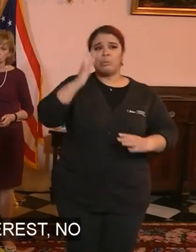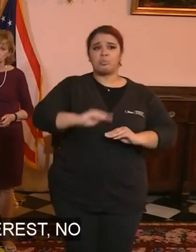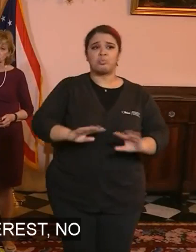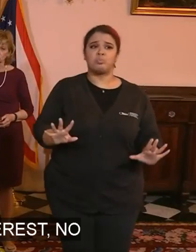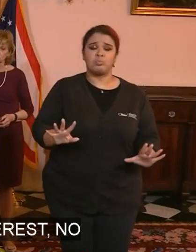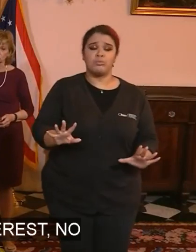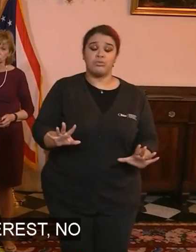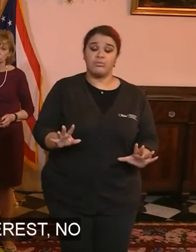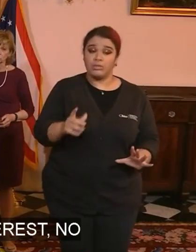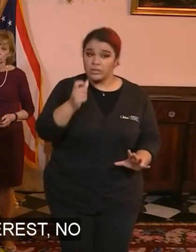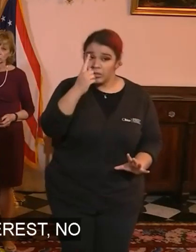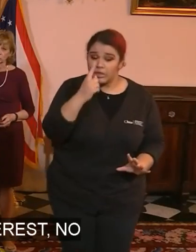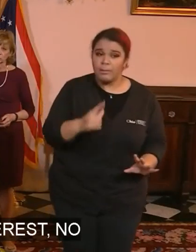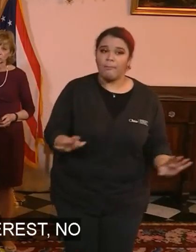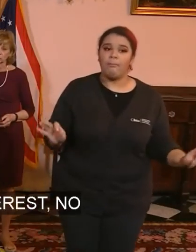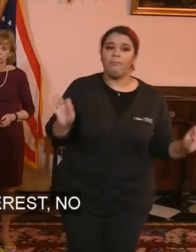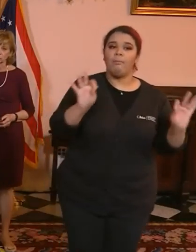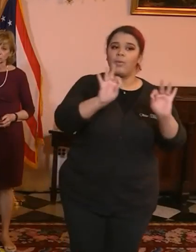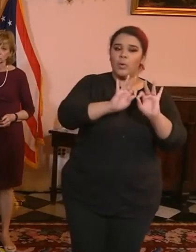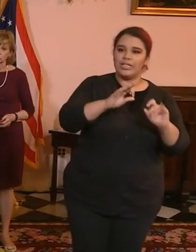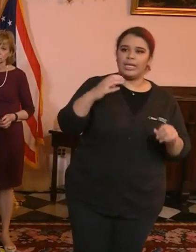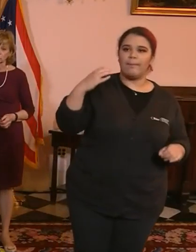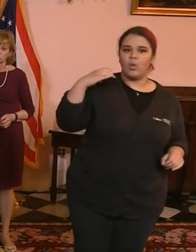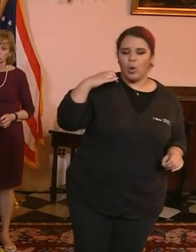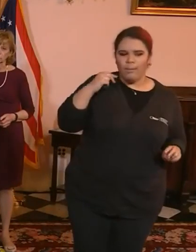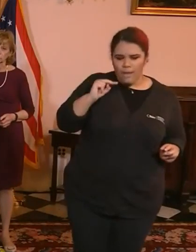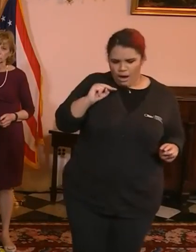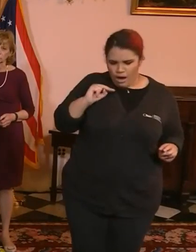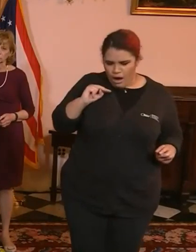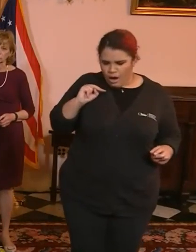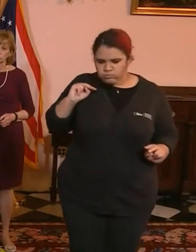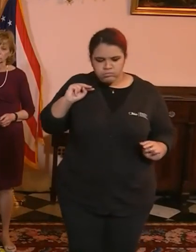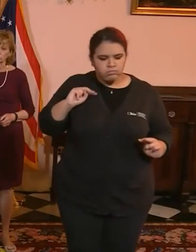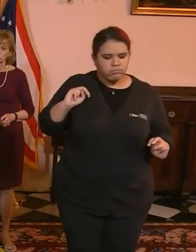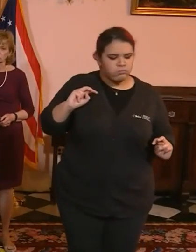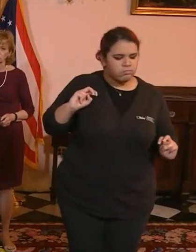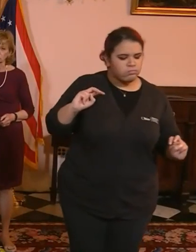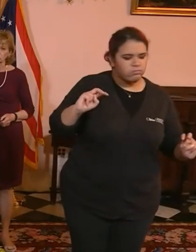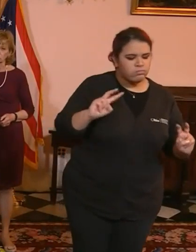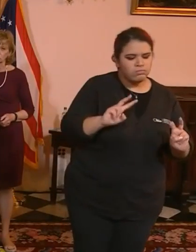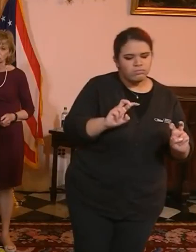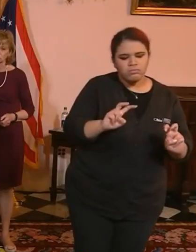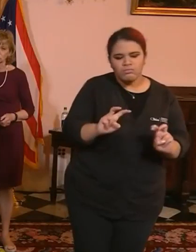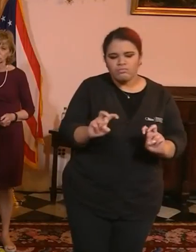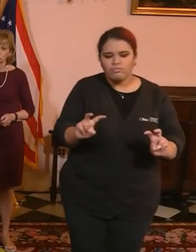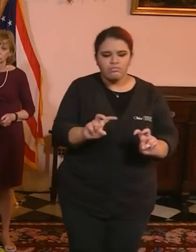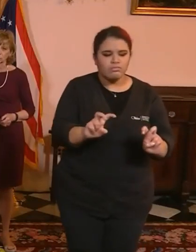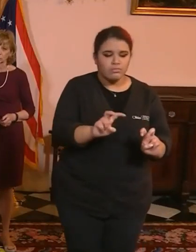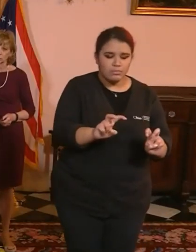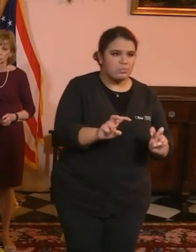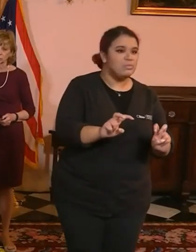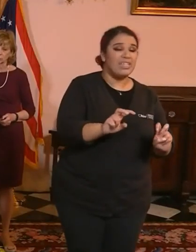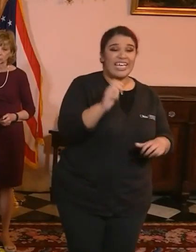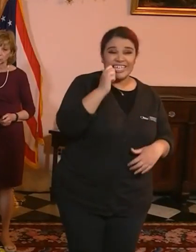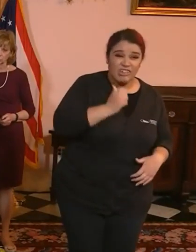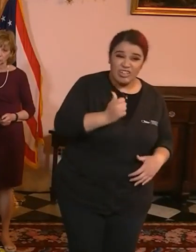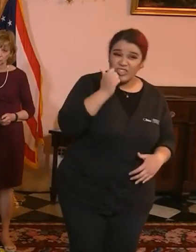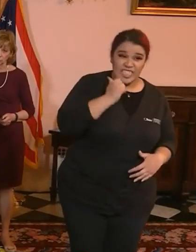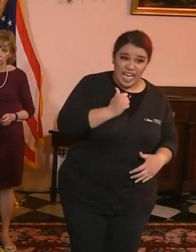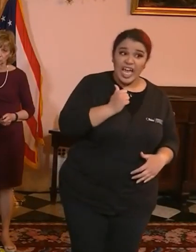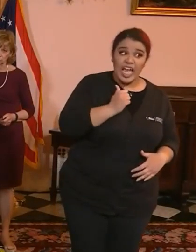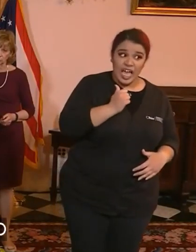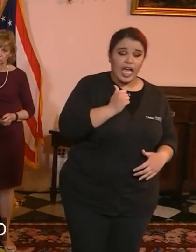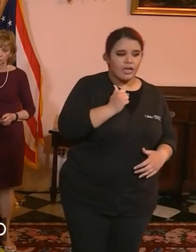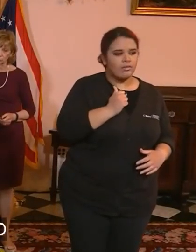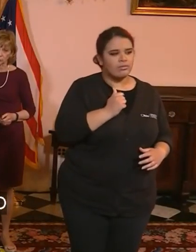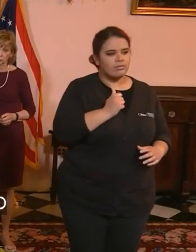important for them to do everything they can to monitor their workforce. The temperatures we're talking about taking, we're dead serious